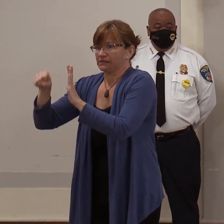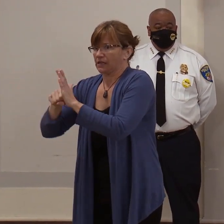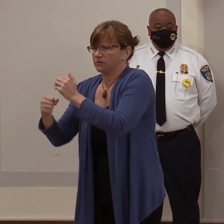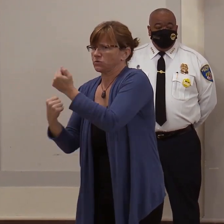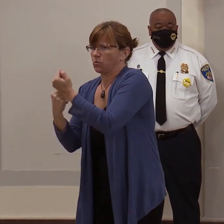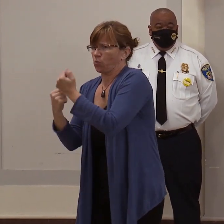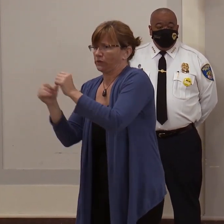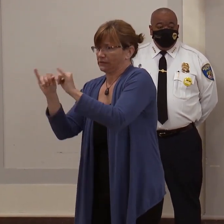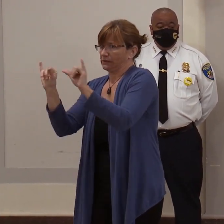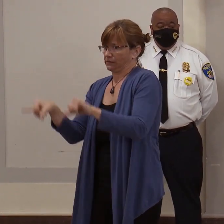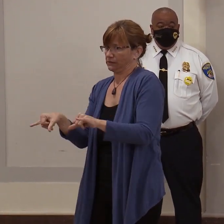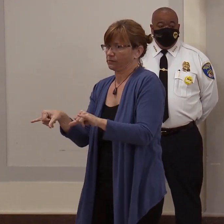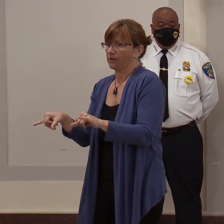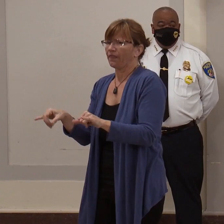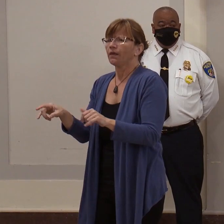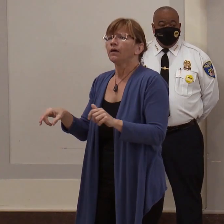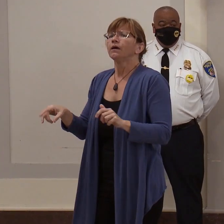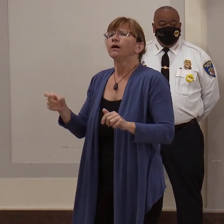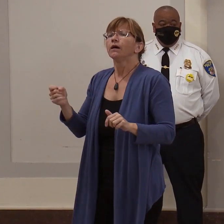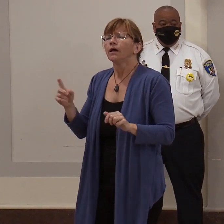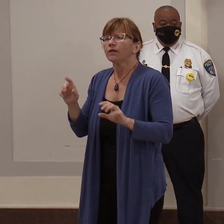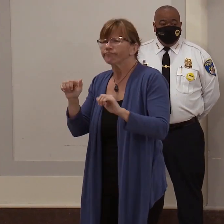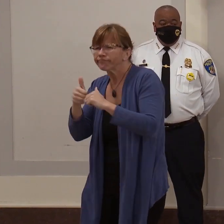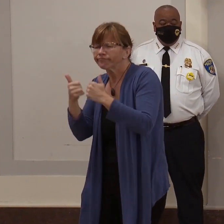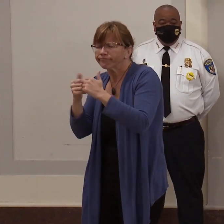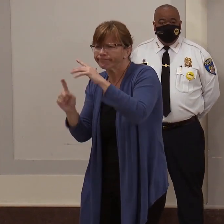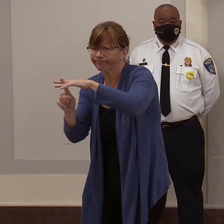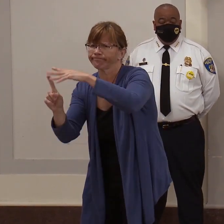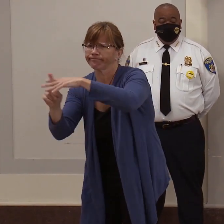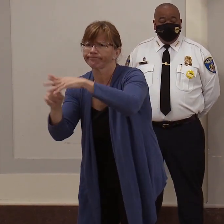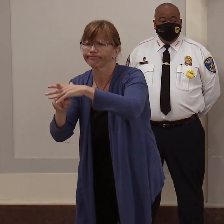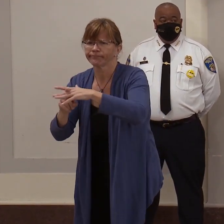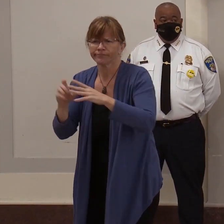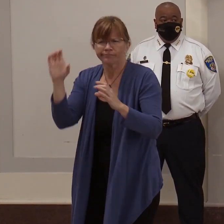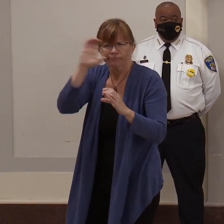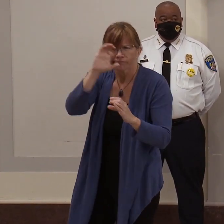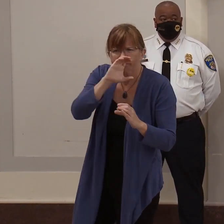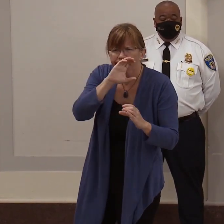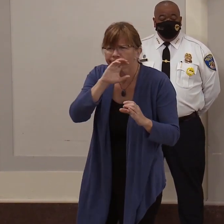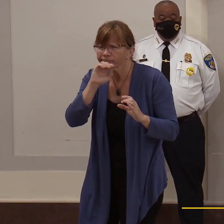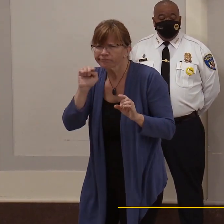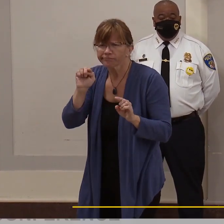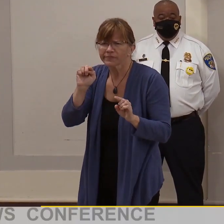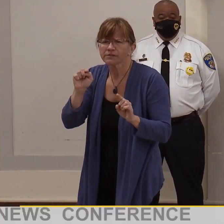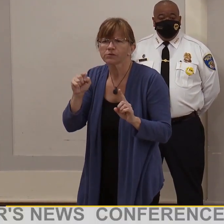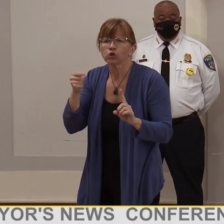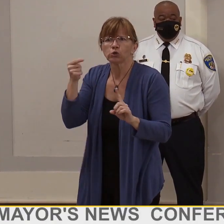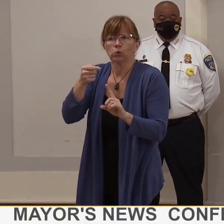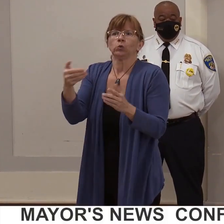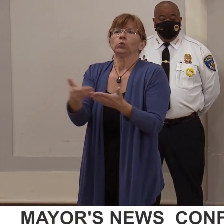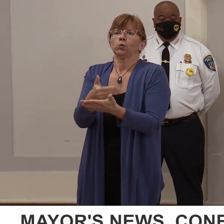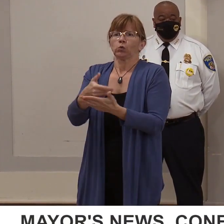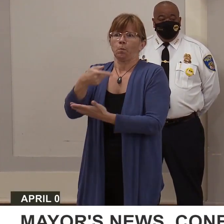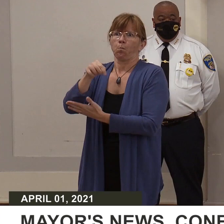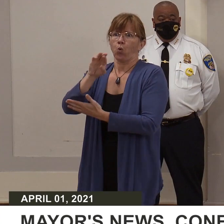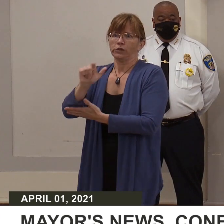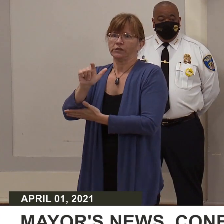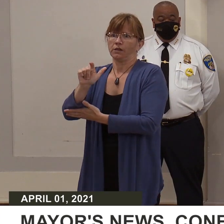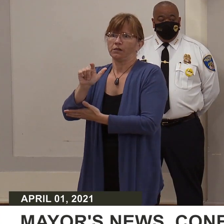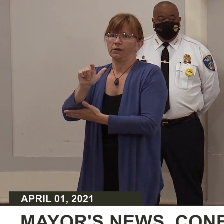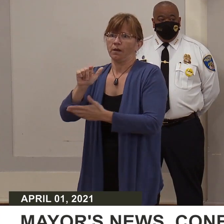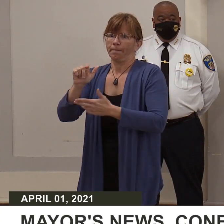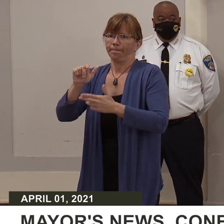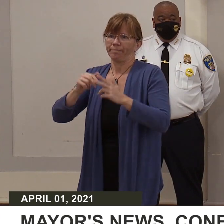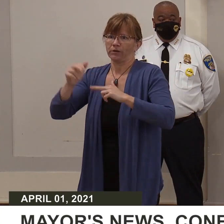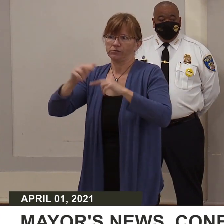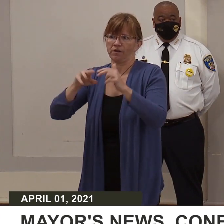some of the challenges with PrepMod, we began to look for alternatives. So this is an alternative that's built on the Microsoft platform to PrepMod.